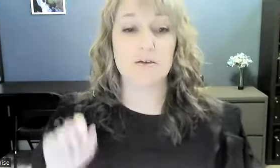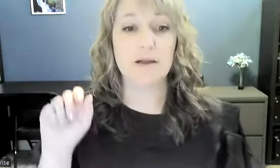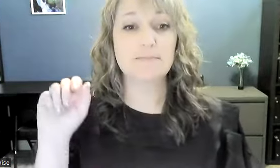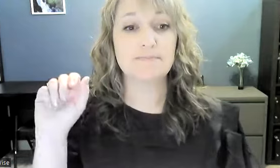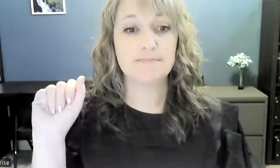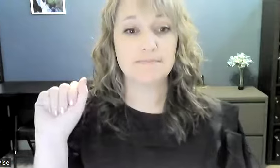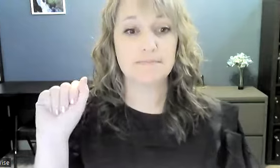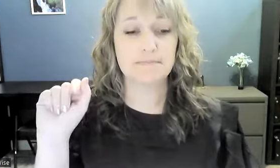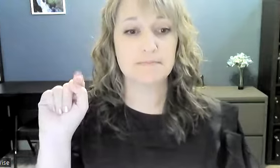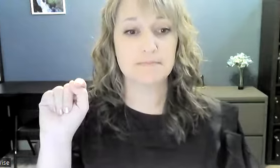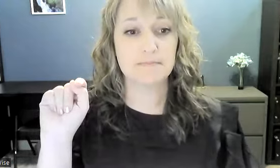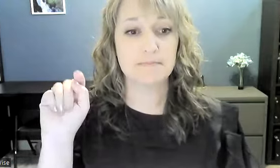spelled.